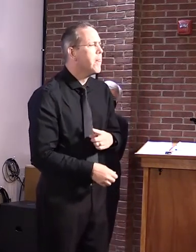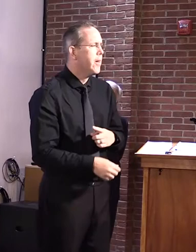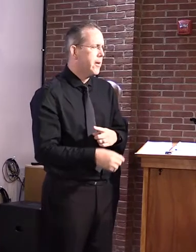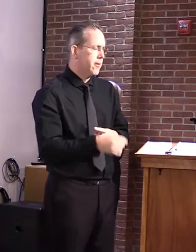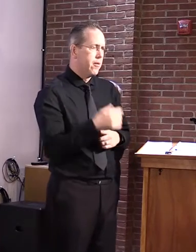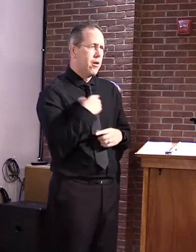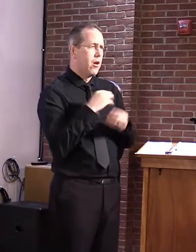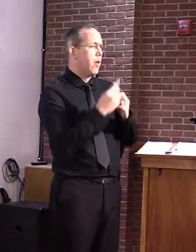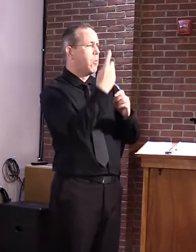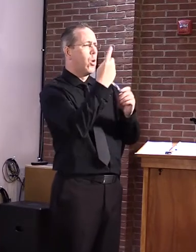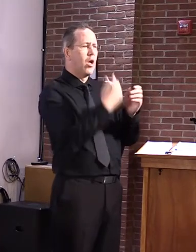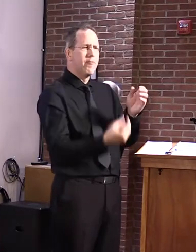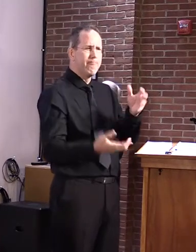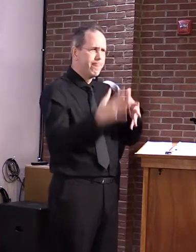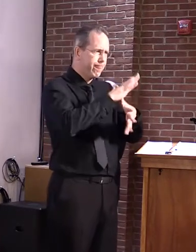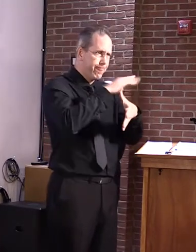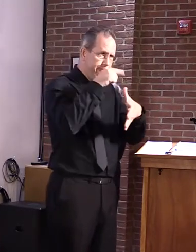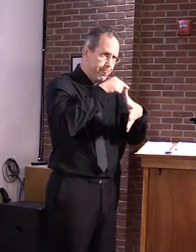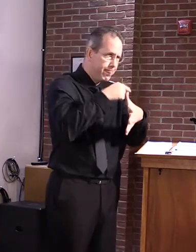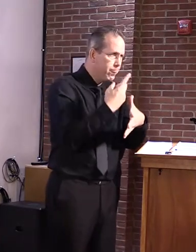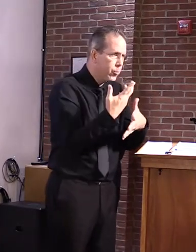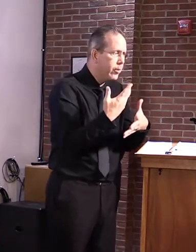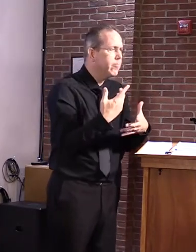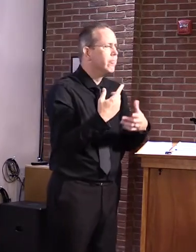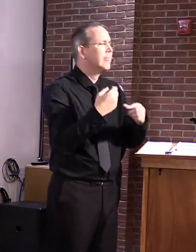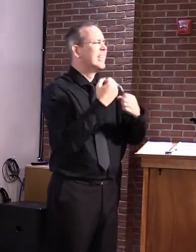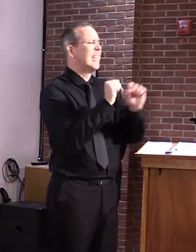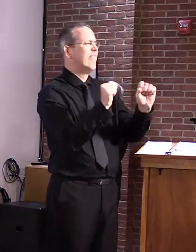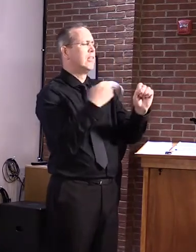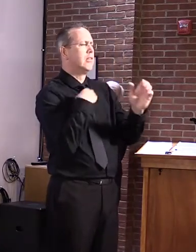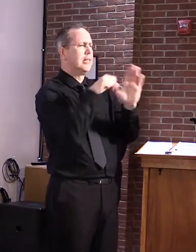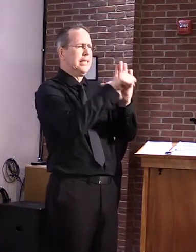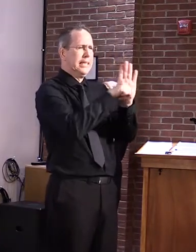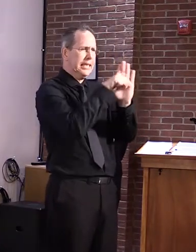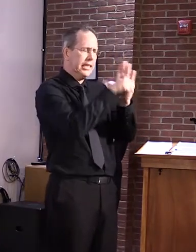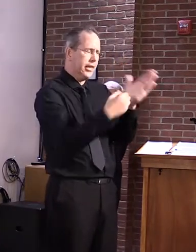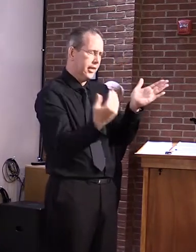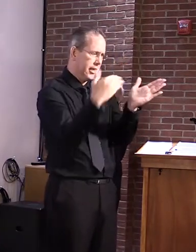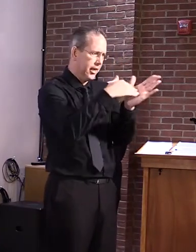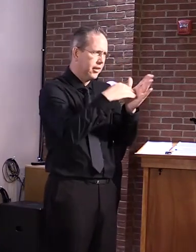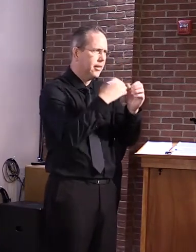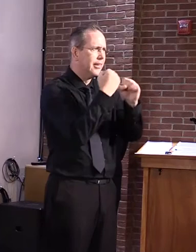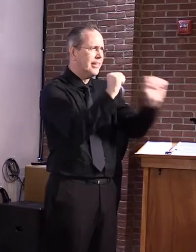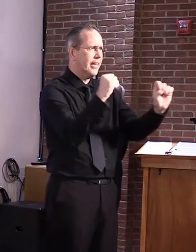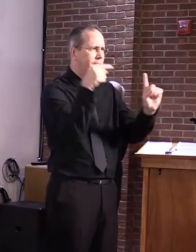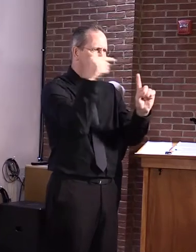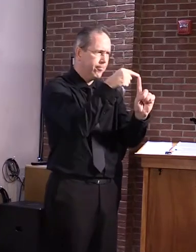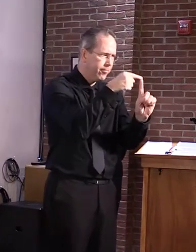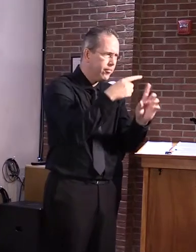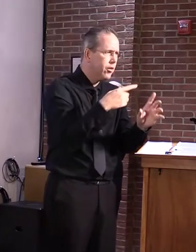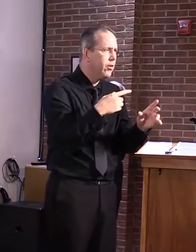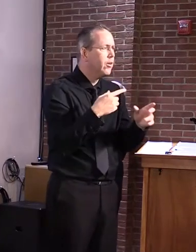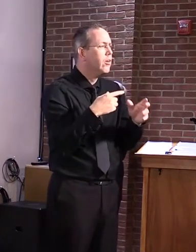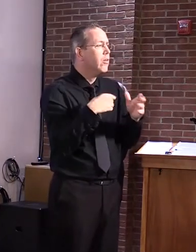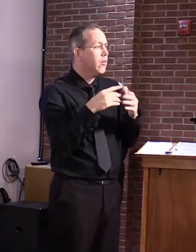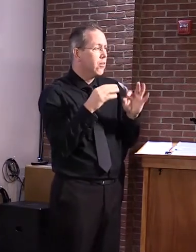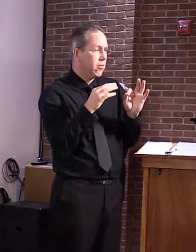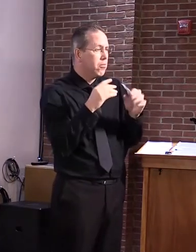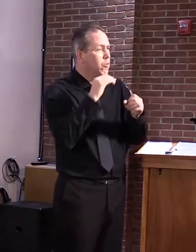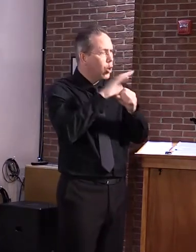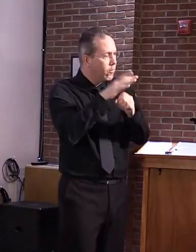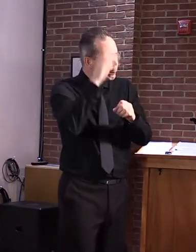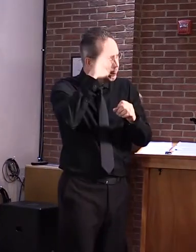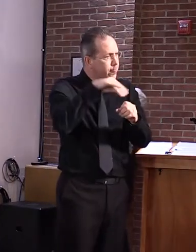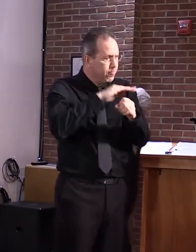we're going to be zero risk? No. Does that mean there'll never be a potential outbreak? No. But we feel that we've got the resources